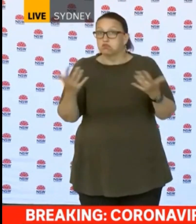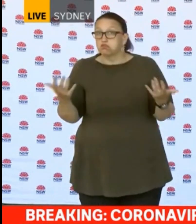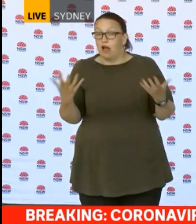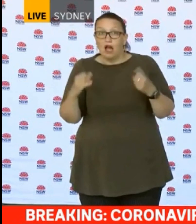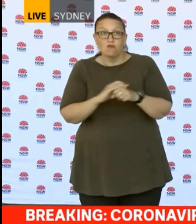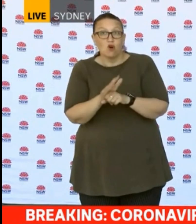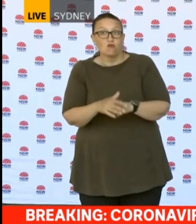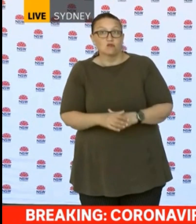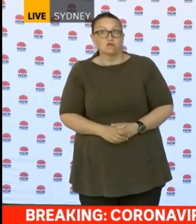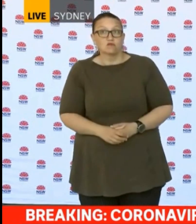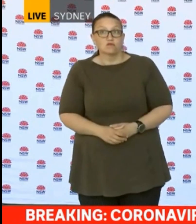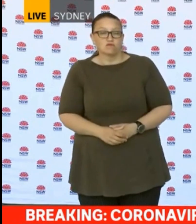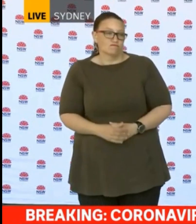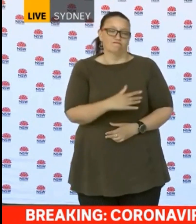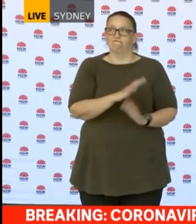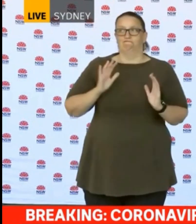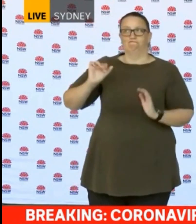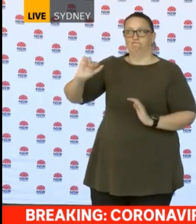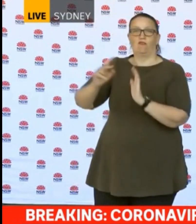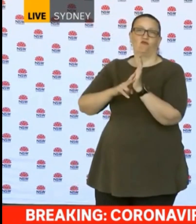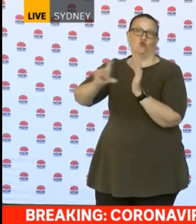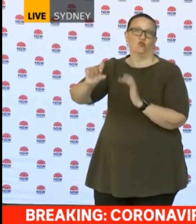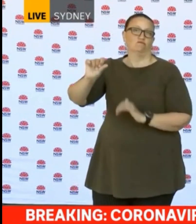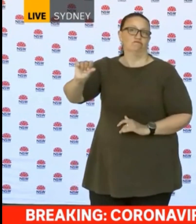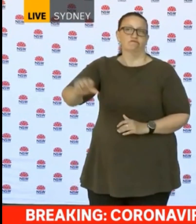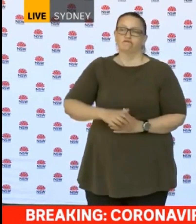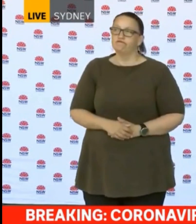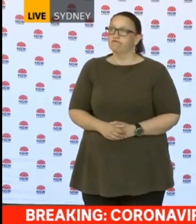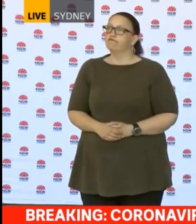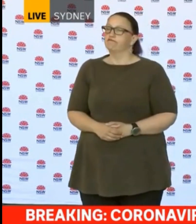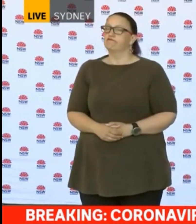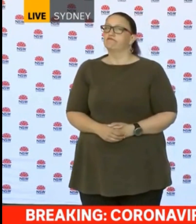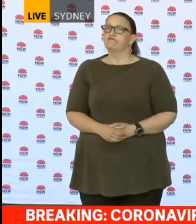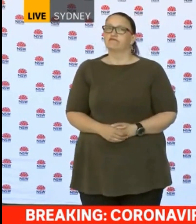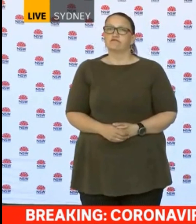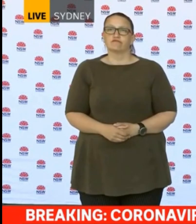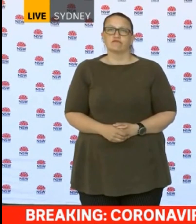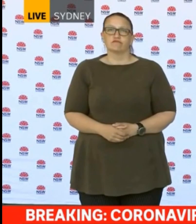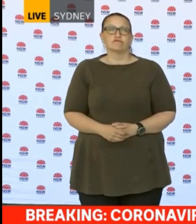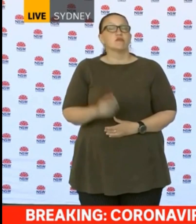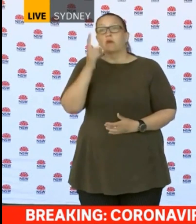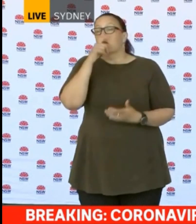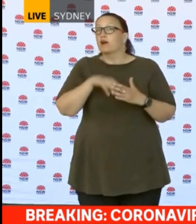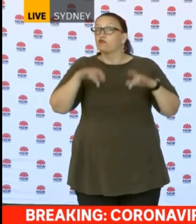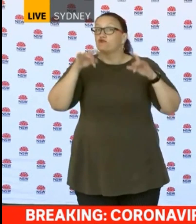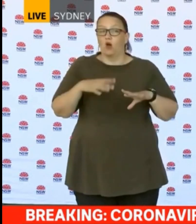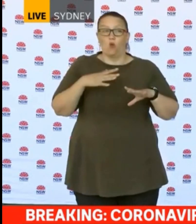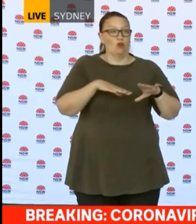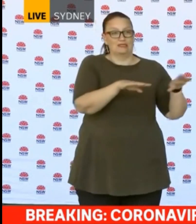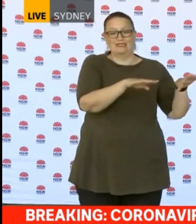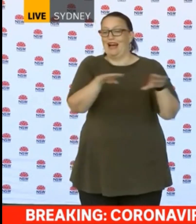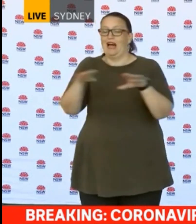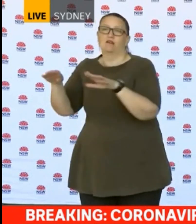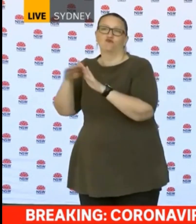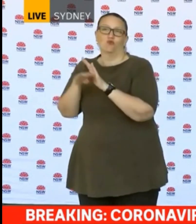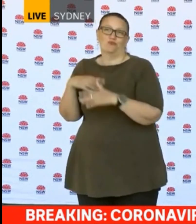there? They're matters obviously for the Victorian government to manage. I think what people of Australia want is consistency. I